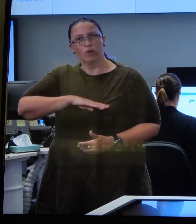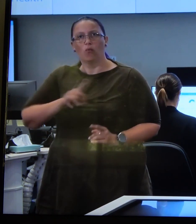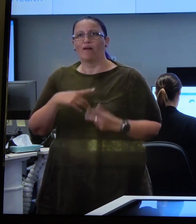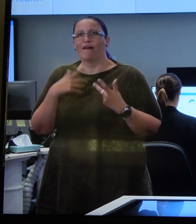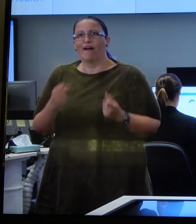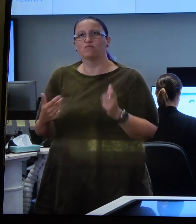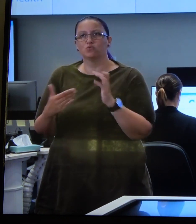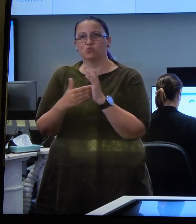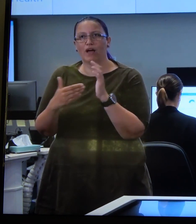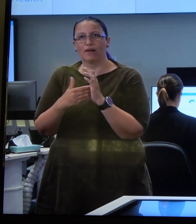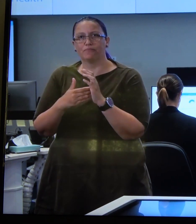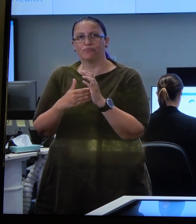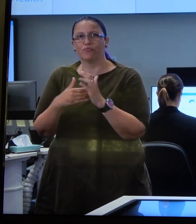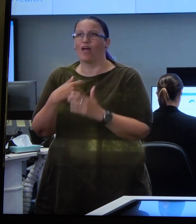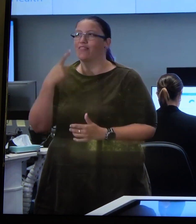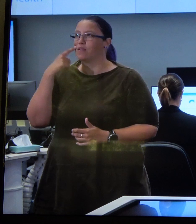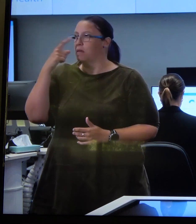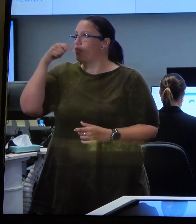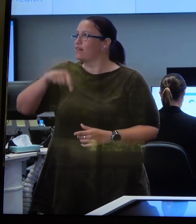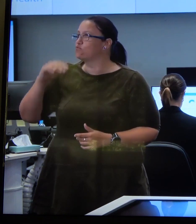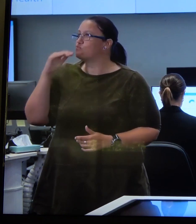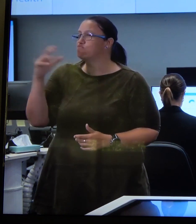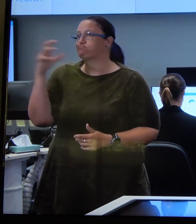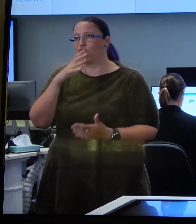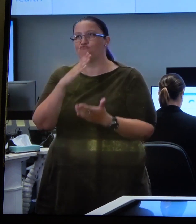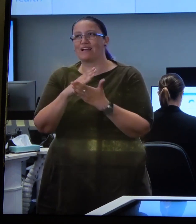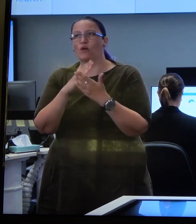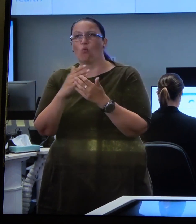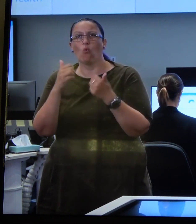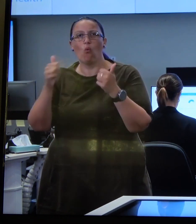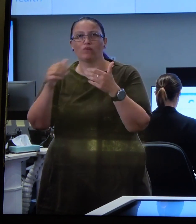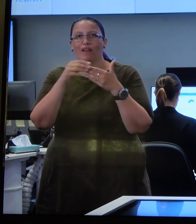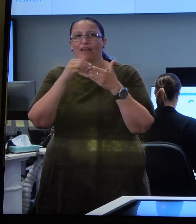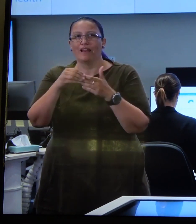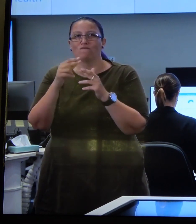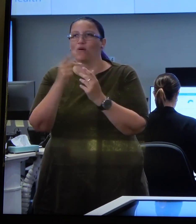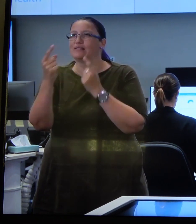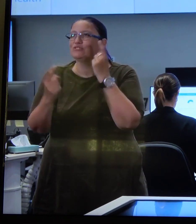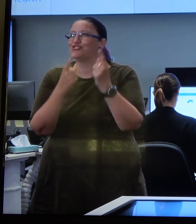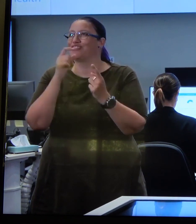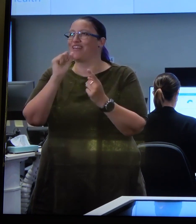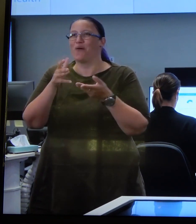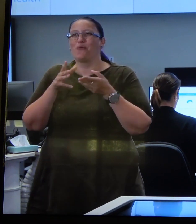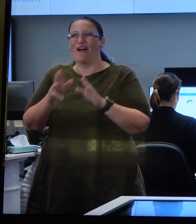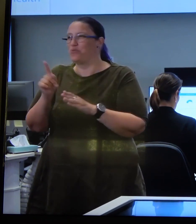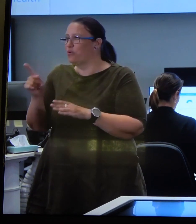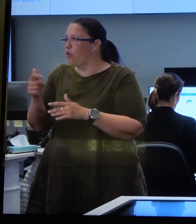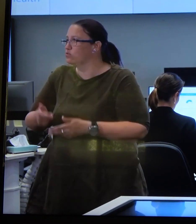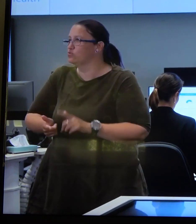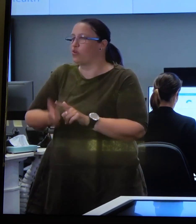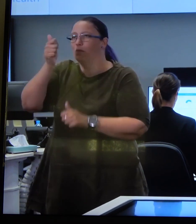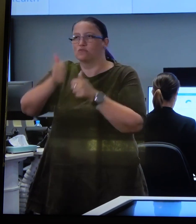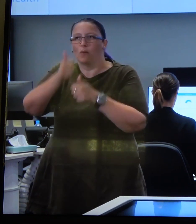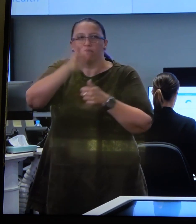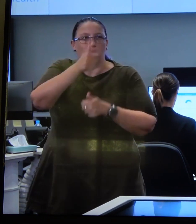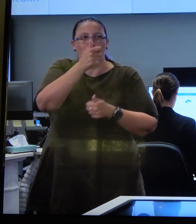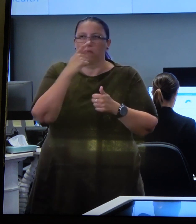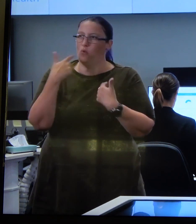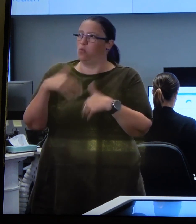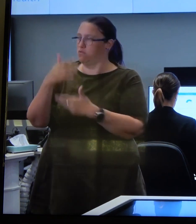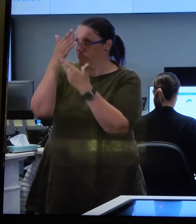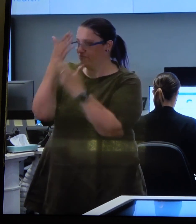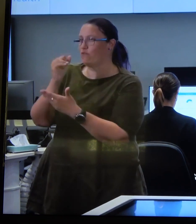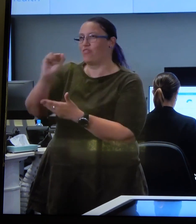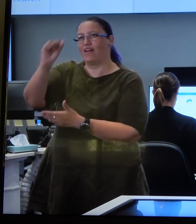here today. And I think the people in this room are in fact leaders in each of their disciplines, and provide me with a great